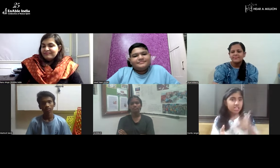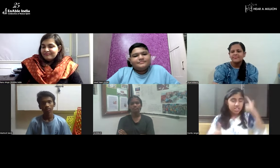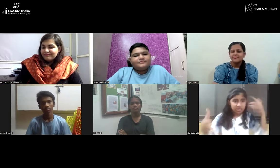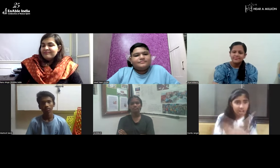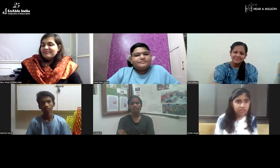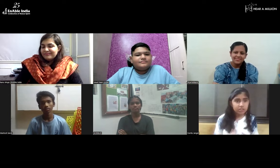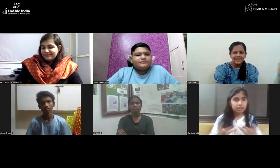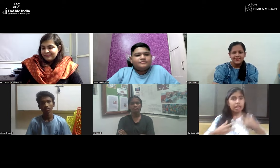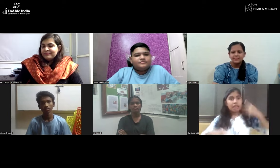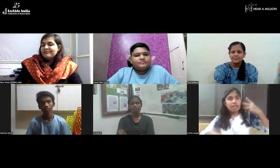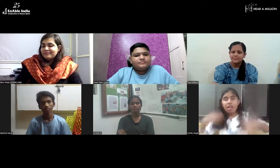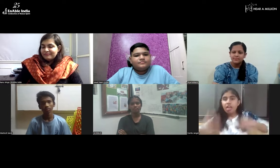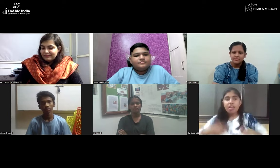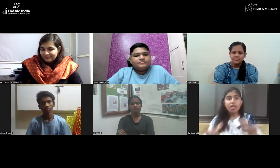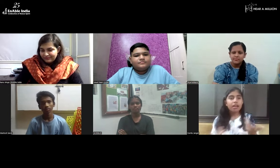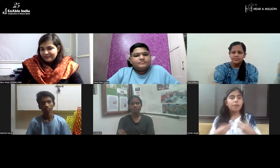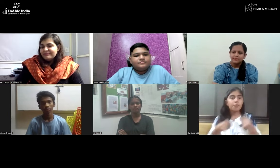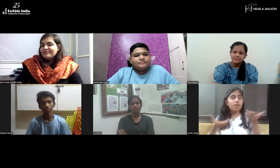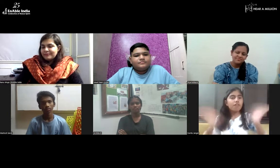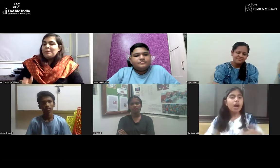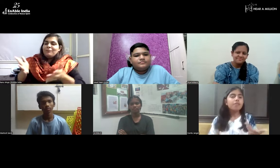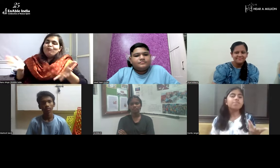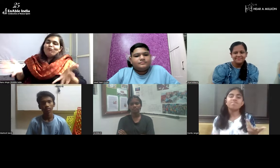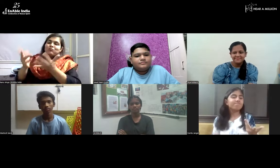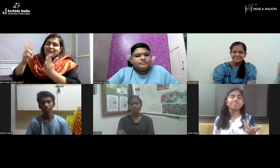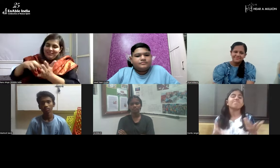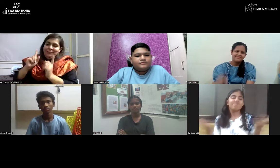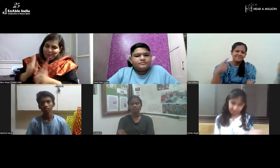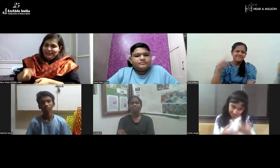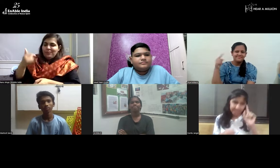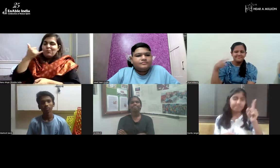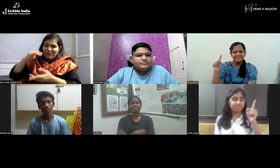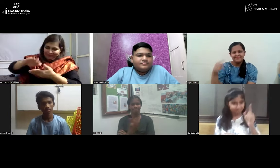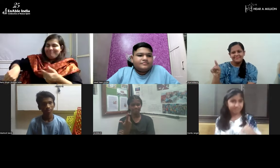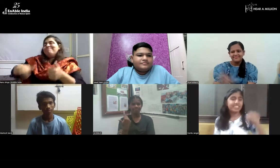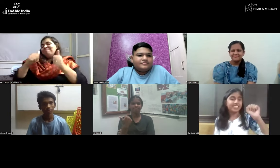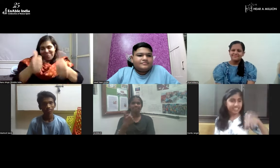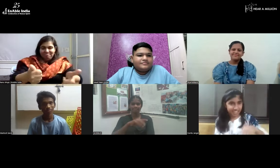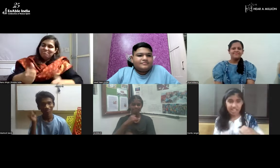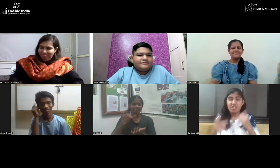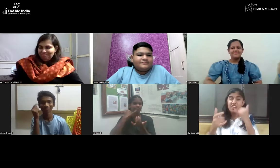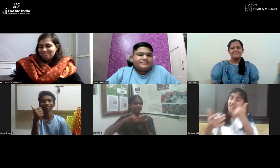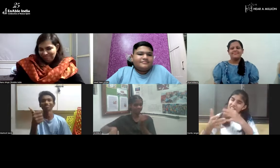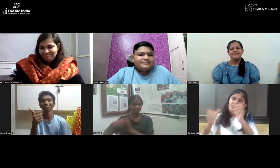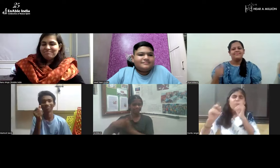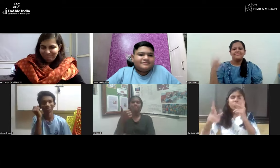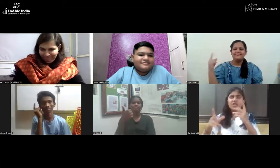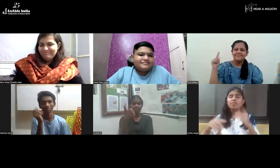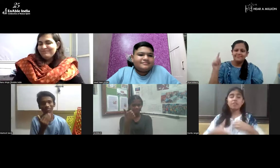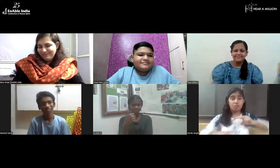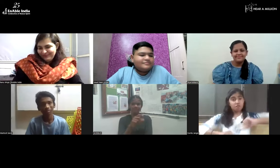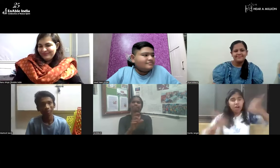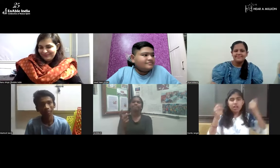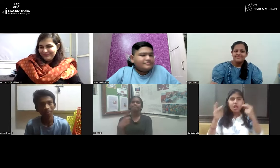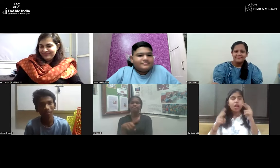to provide phones. It's better that they show Yeah, them that reading is fun, and then the children will connect